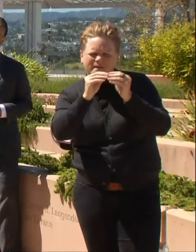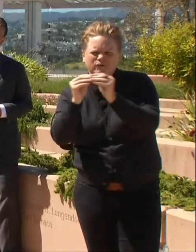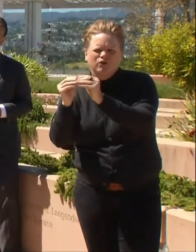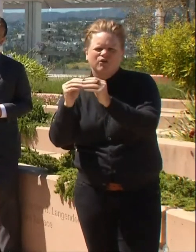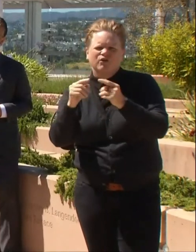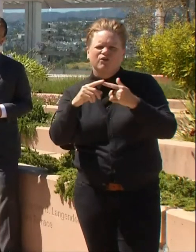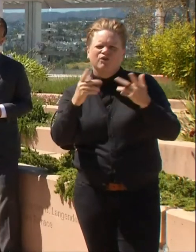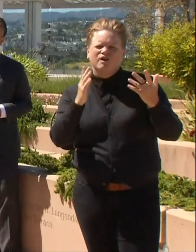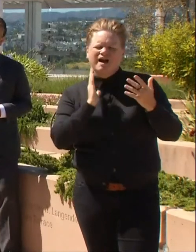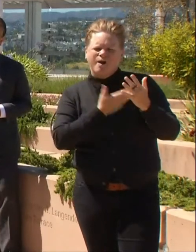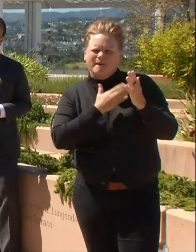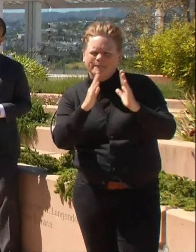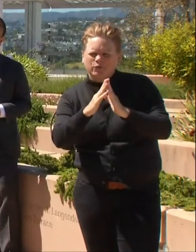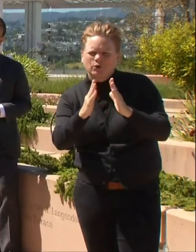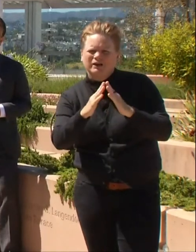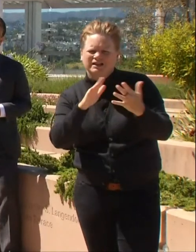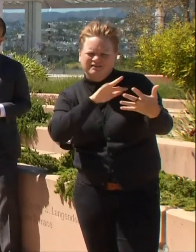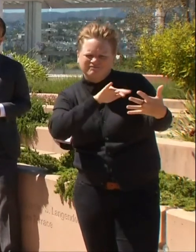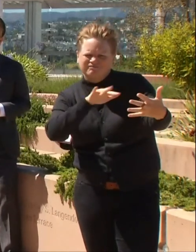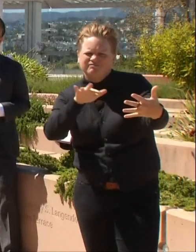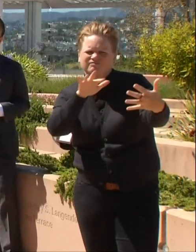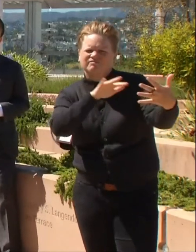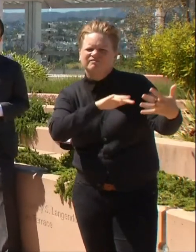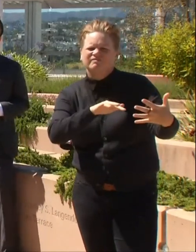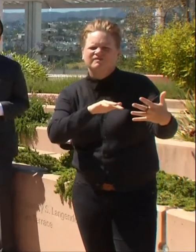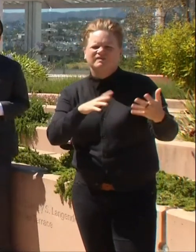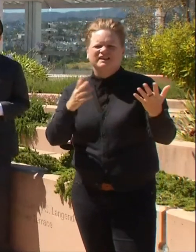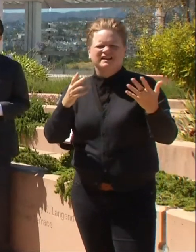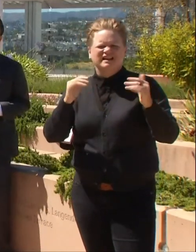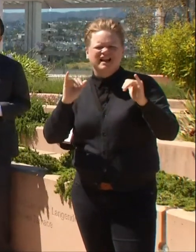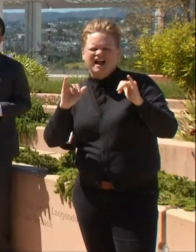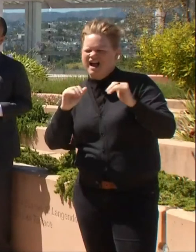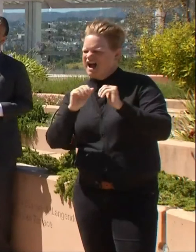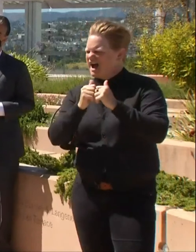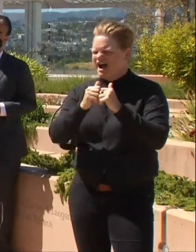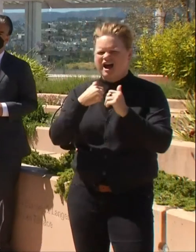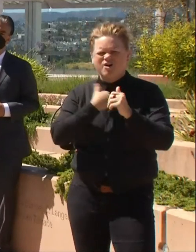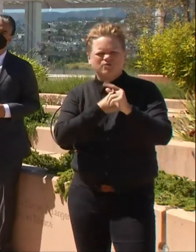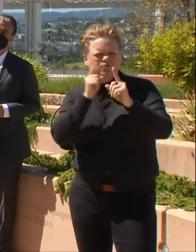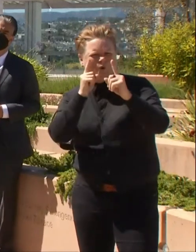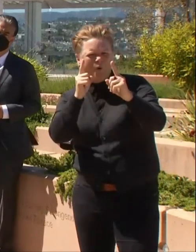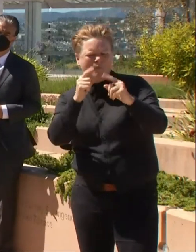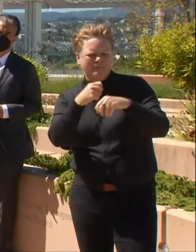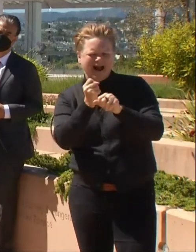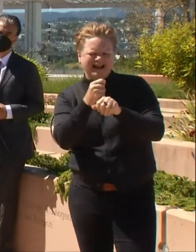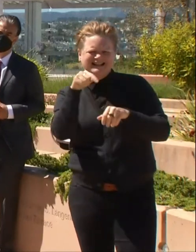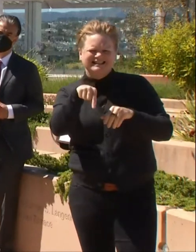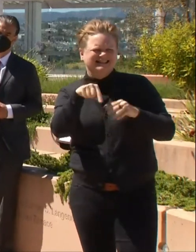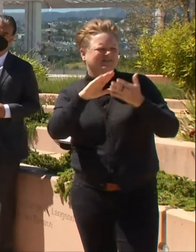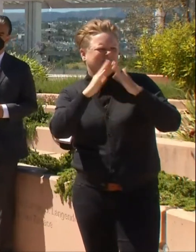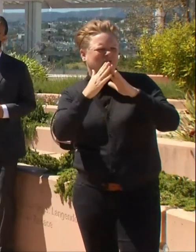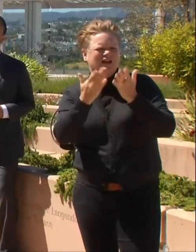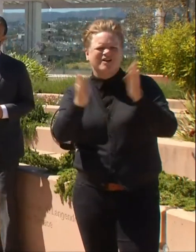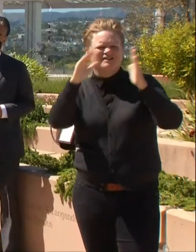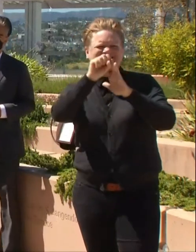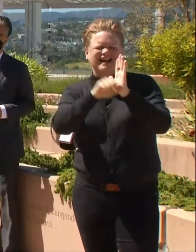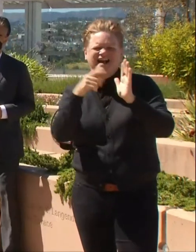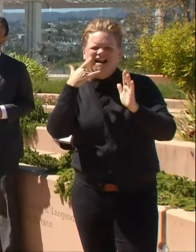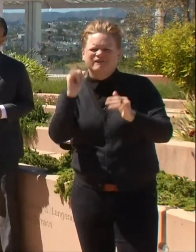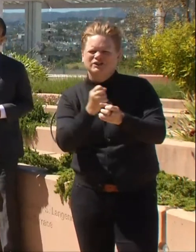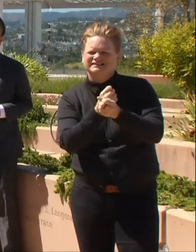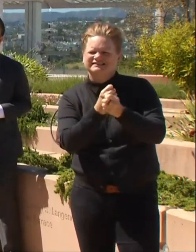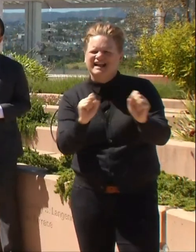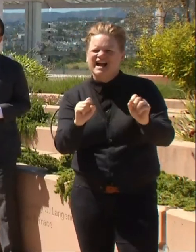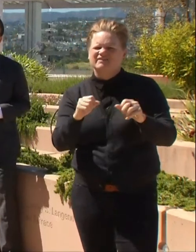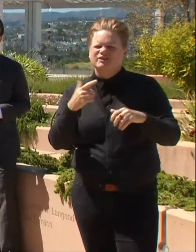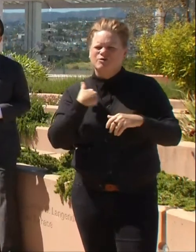do to make our communities safer? And we take those steps in California to pass regulations in accordance with the